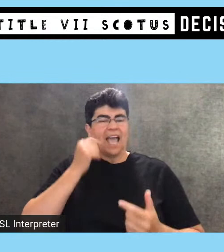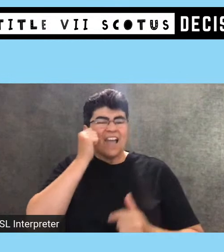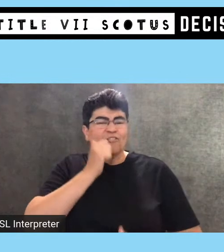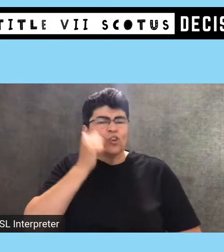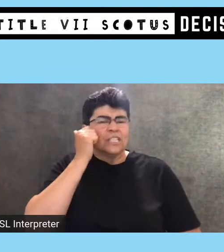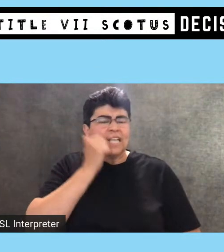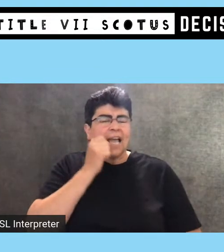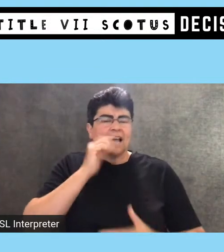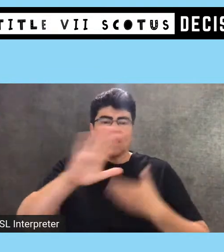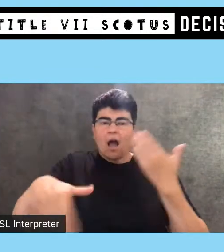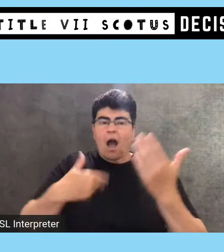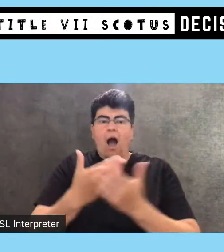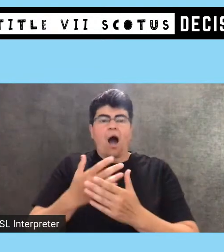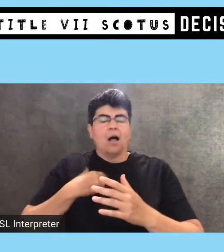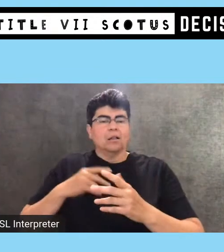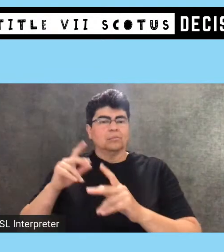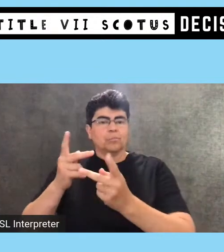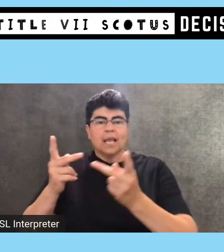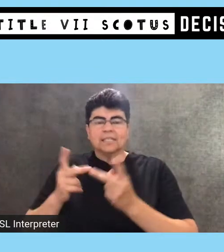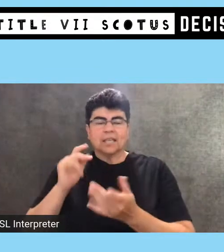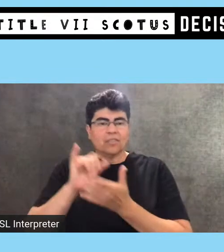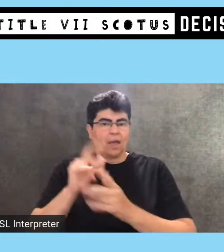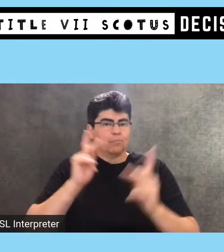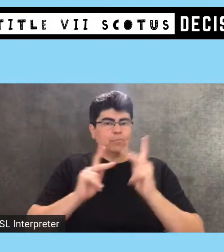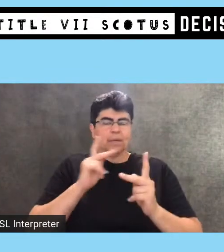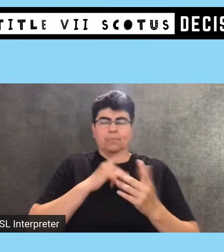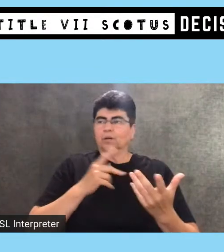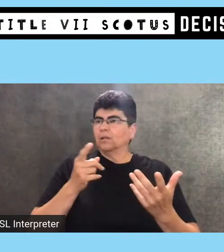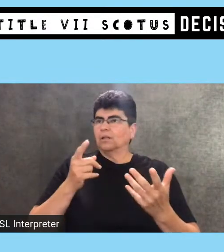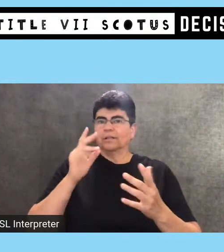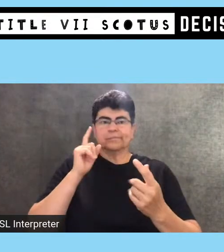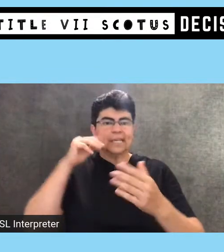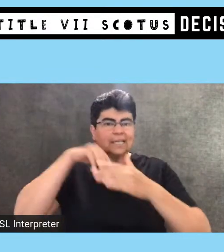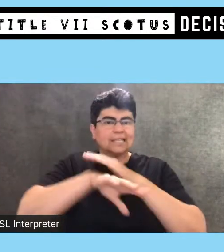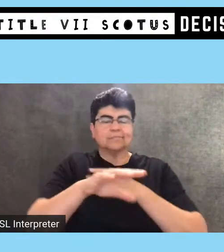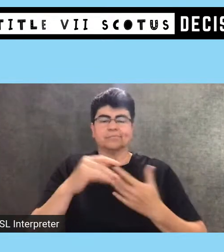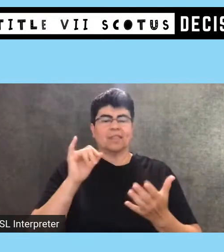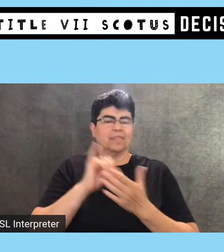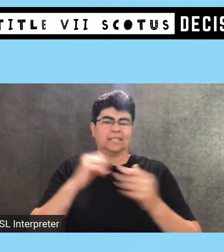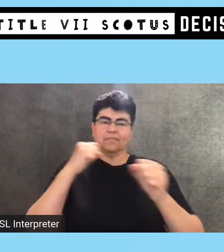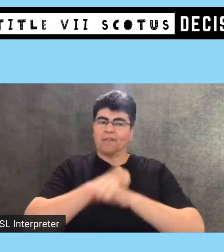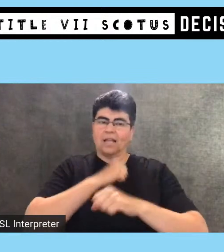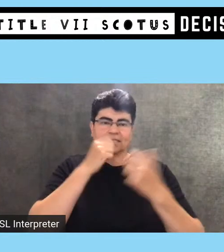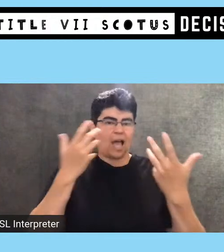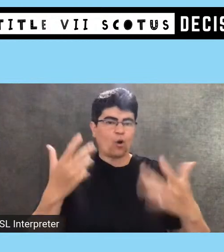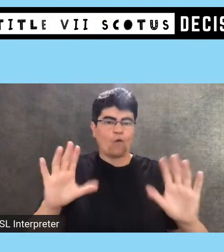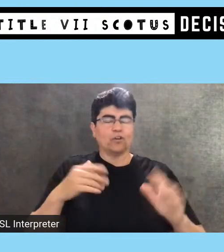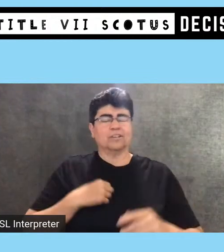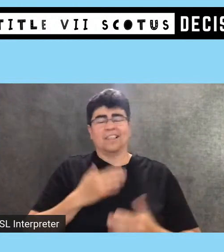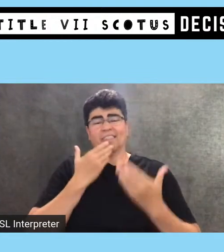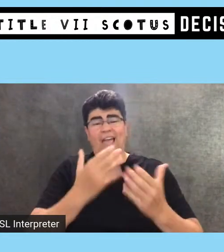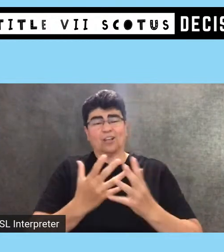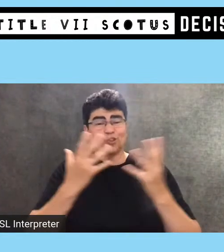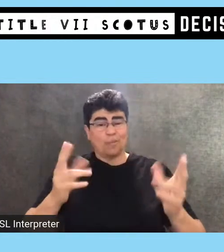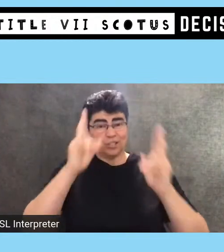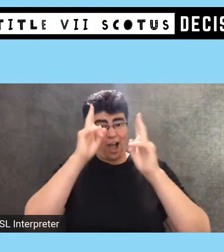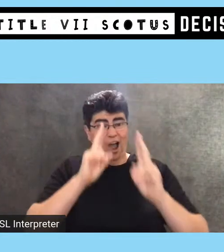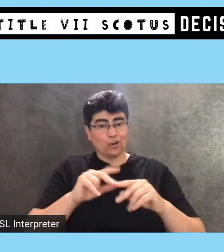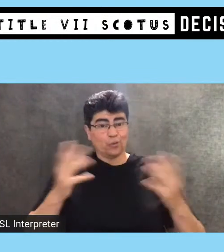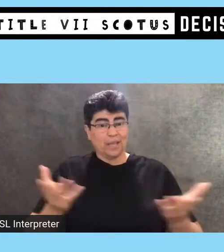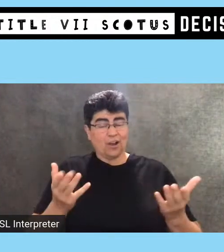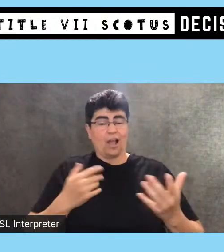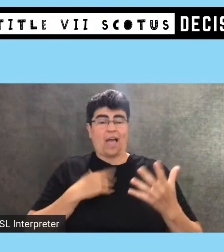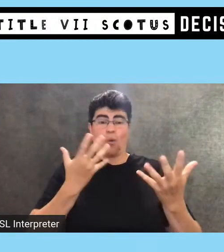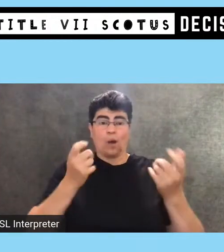institutions that one encounters, this fight is not over. Thank you all so much. It's an honor to be here. And I want to celebrate